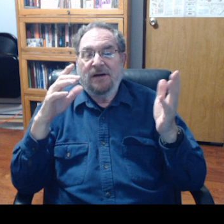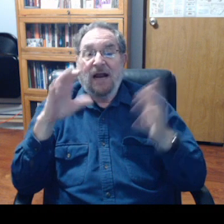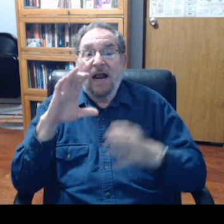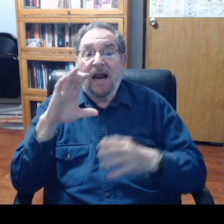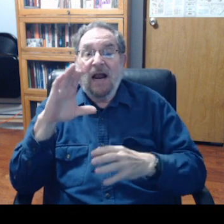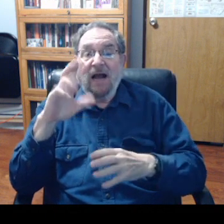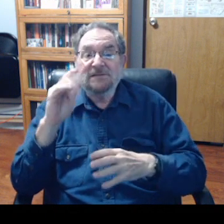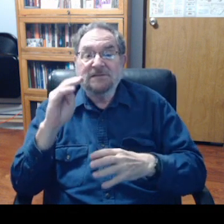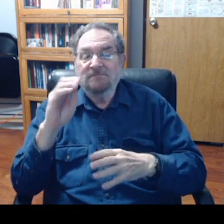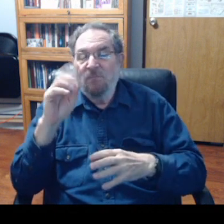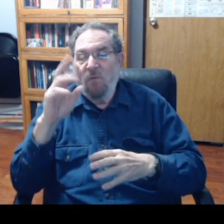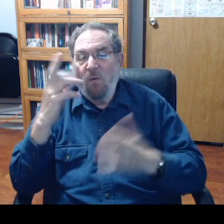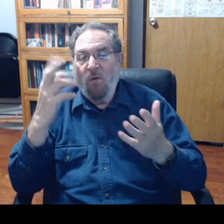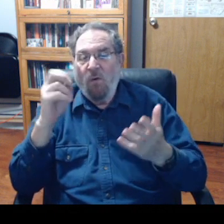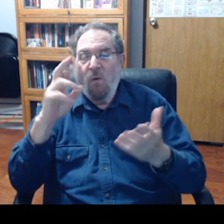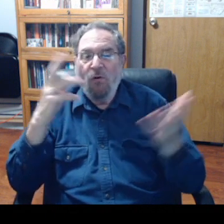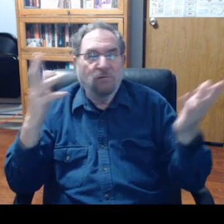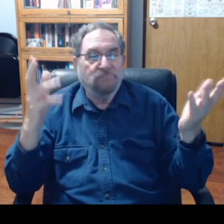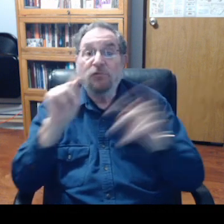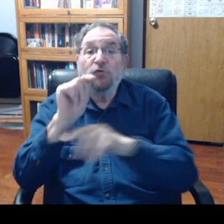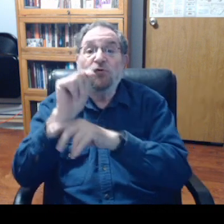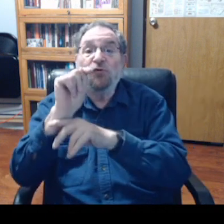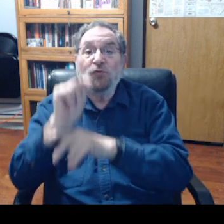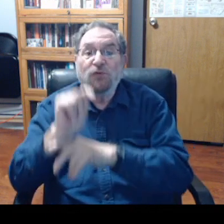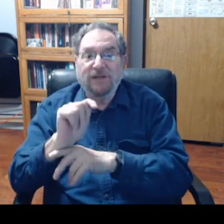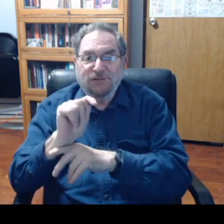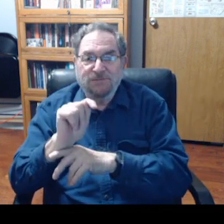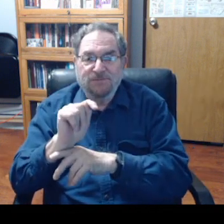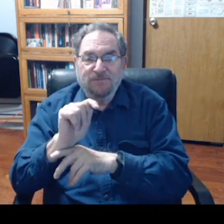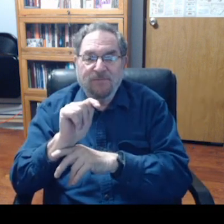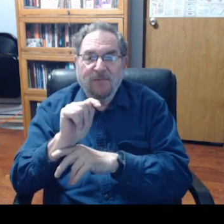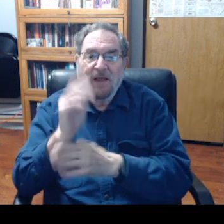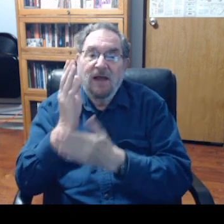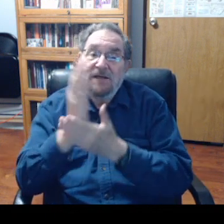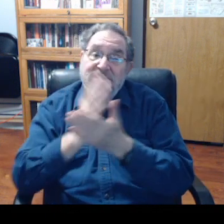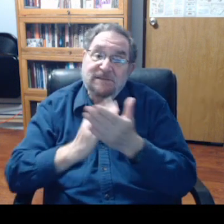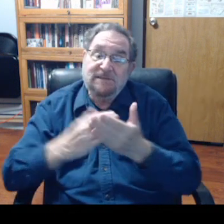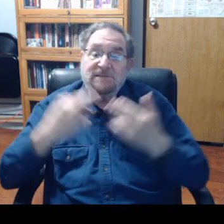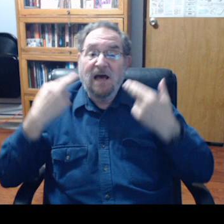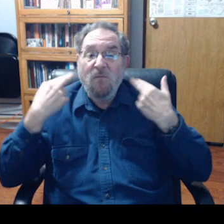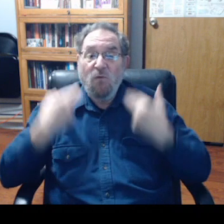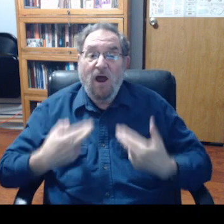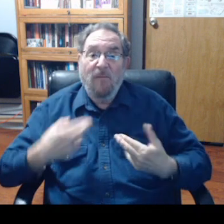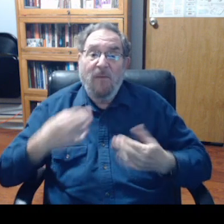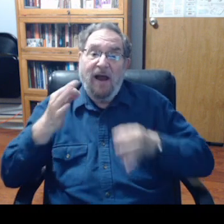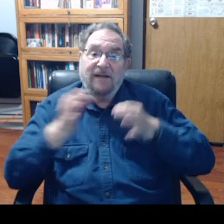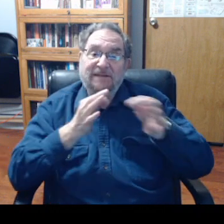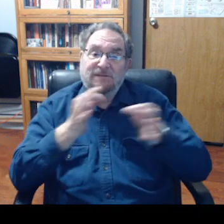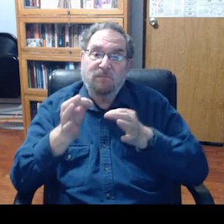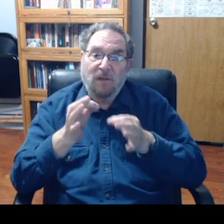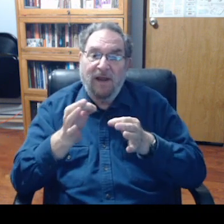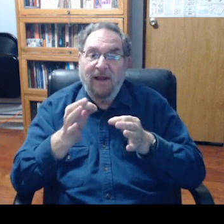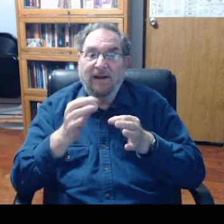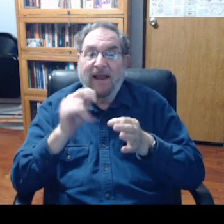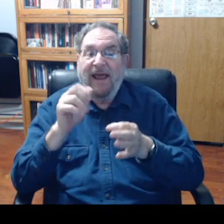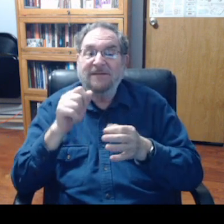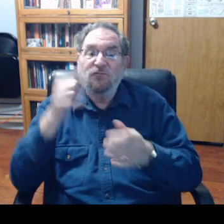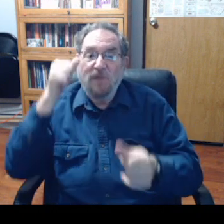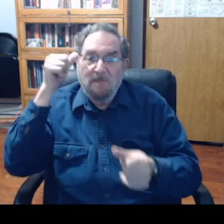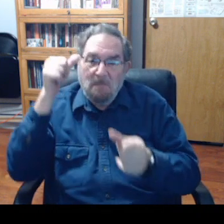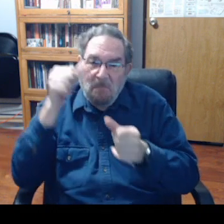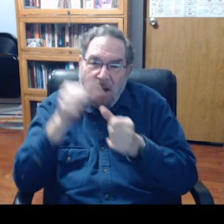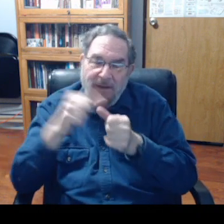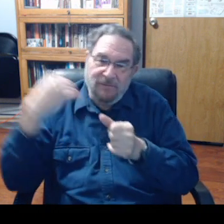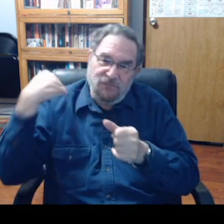custom or tradition. some rabbis explain as